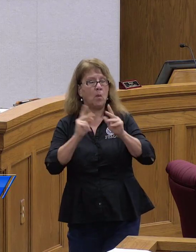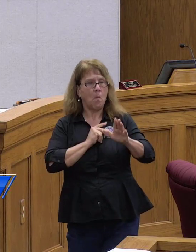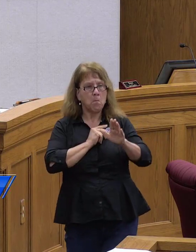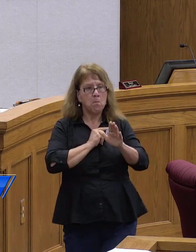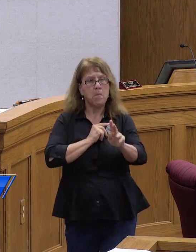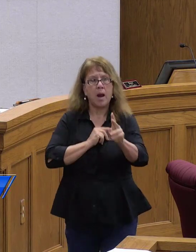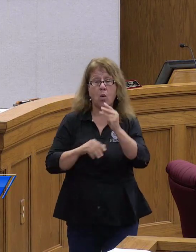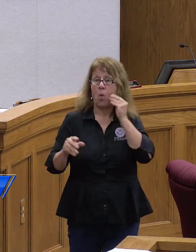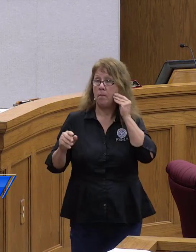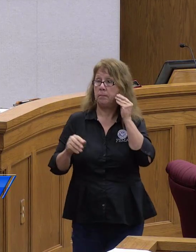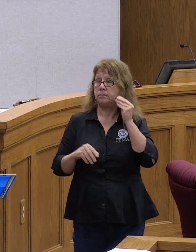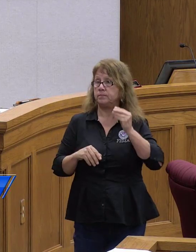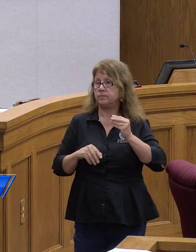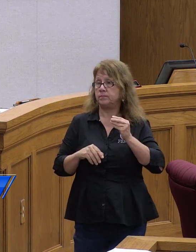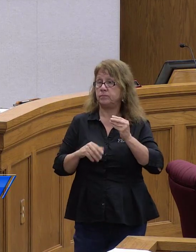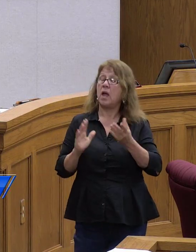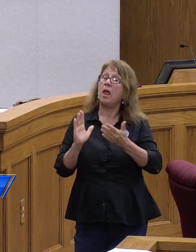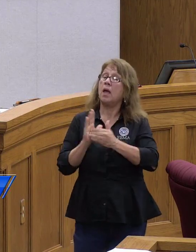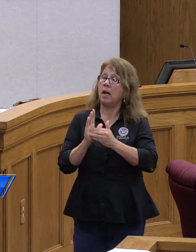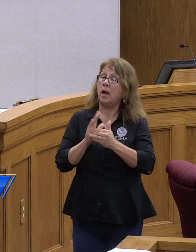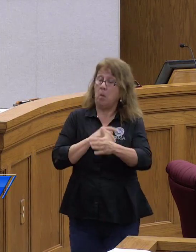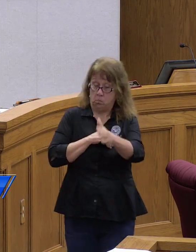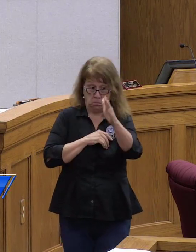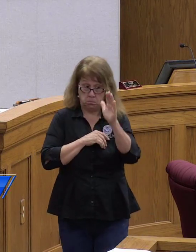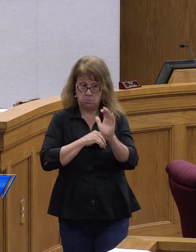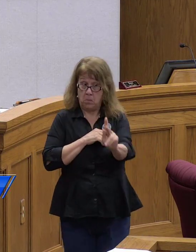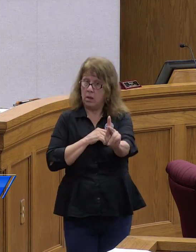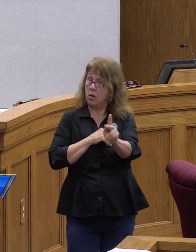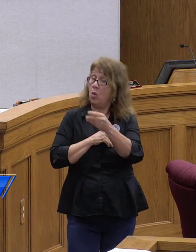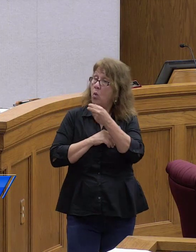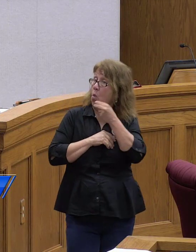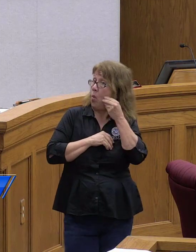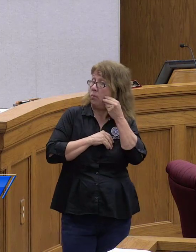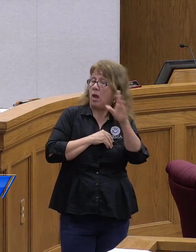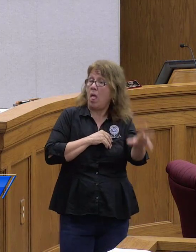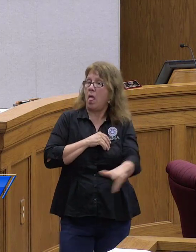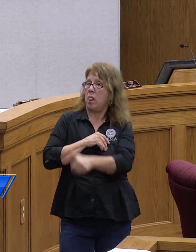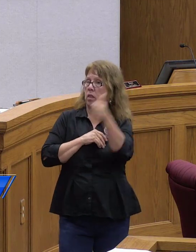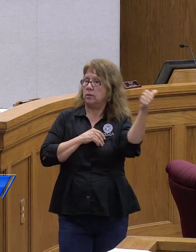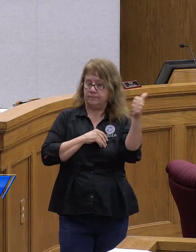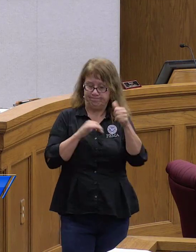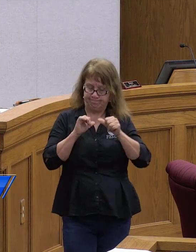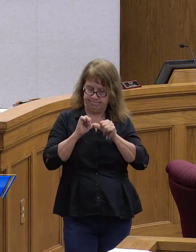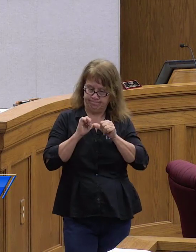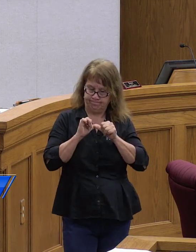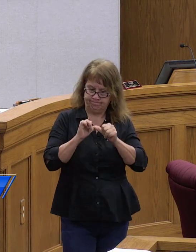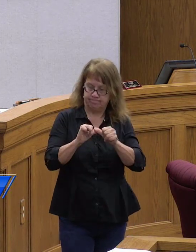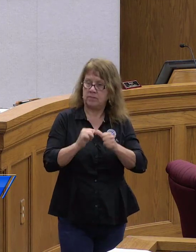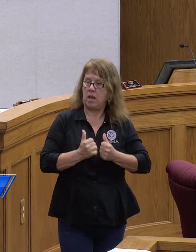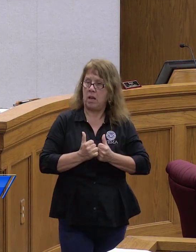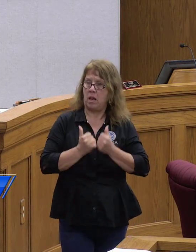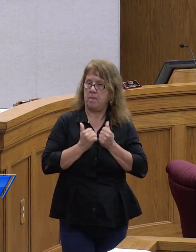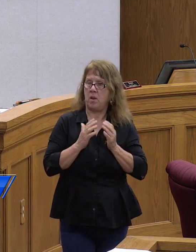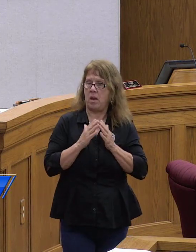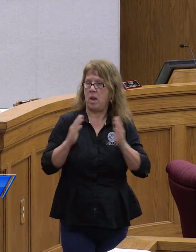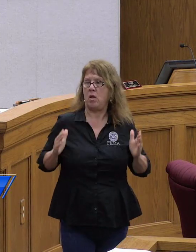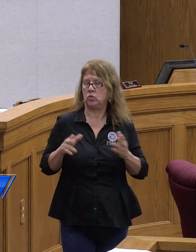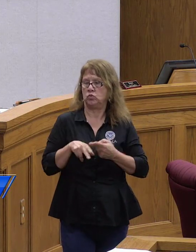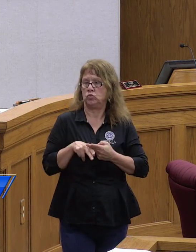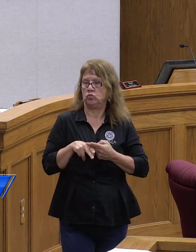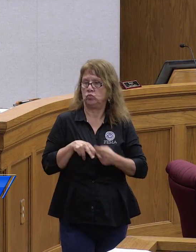And again, this may be to either return to their homes or some other type of permanent or more livable housing for them in the short